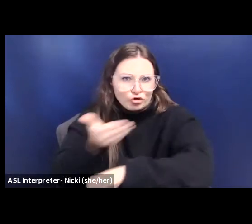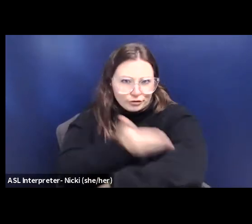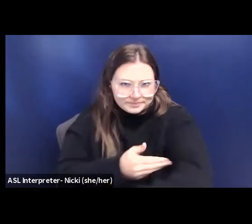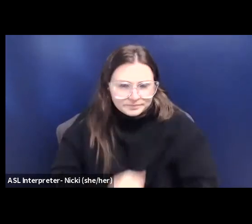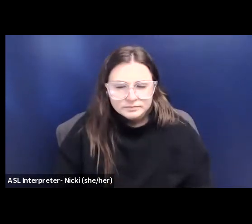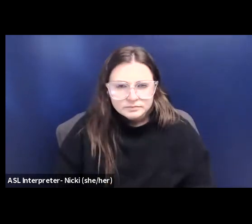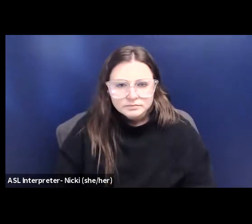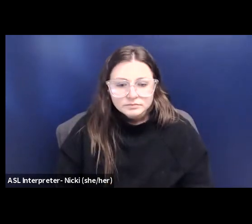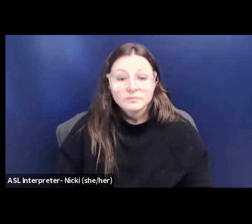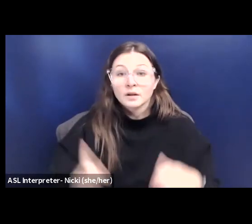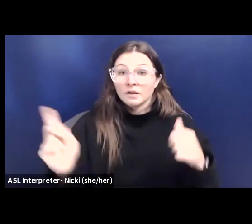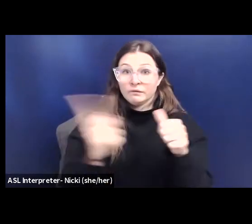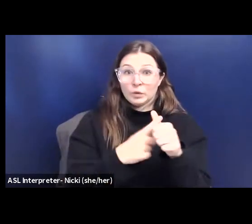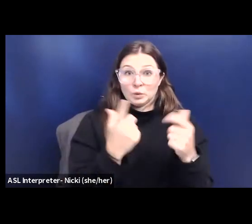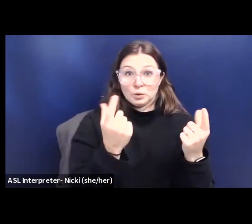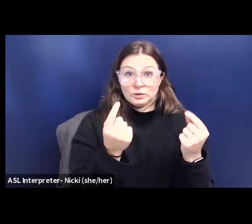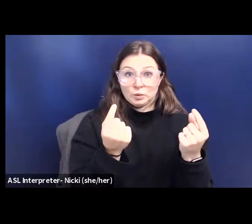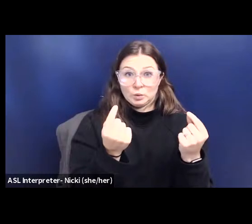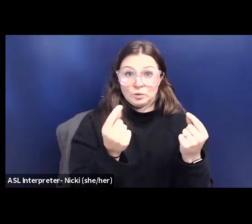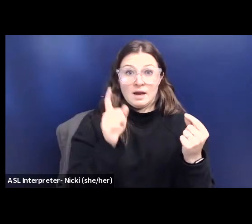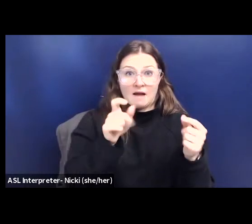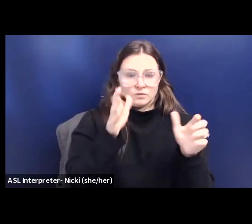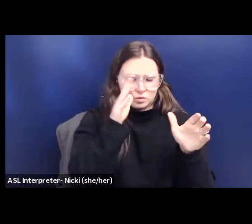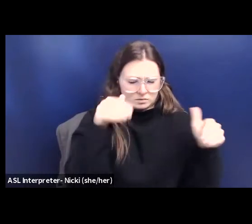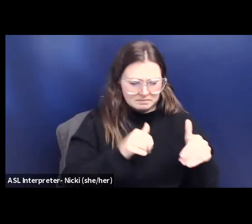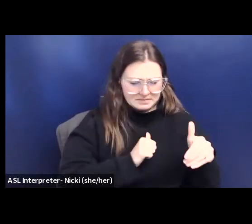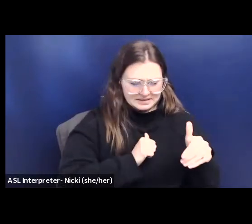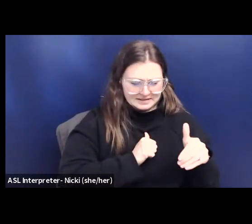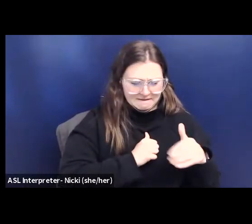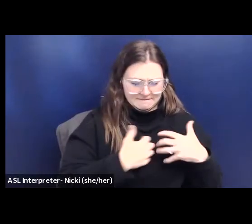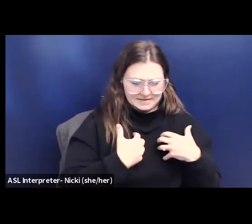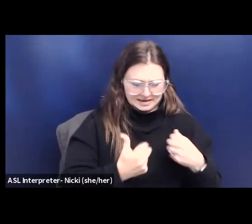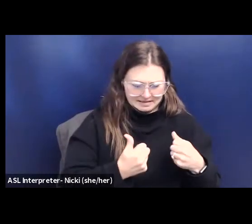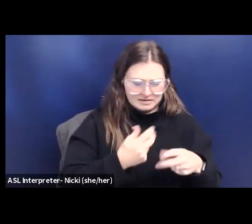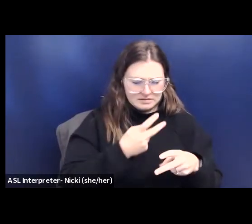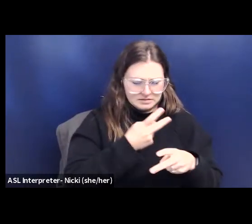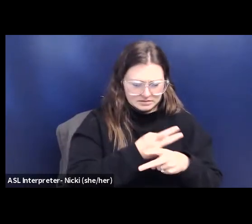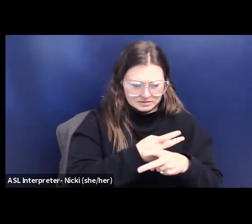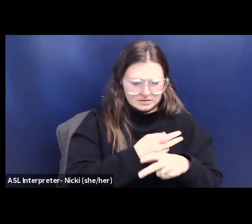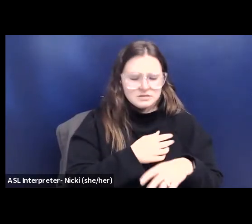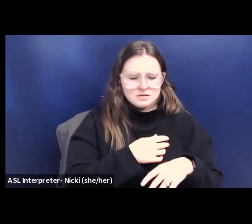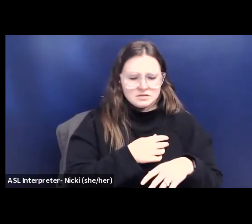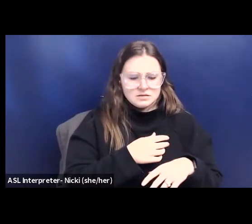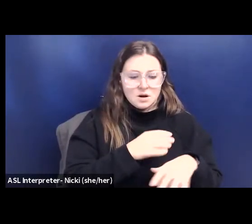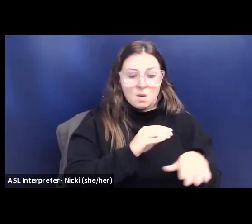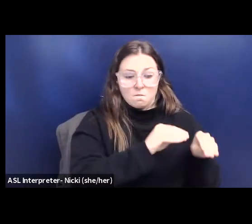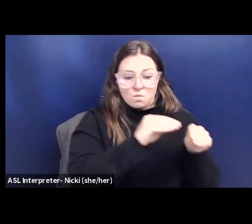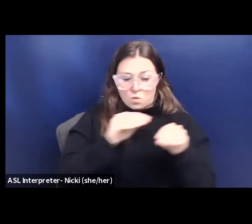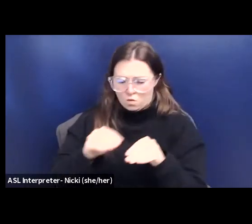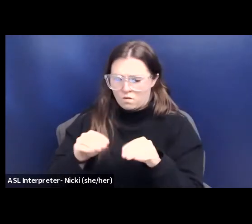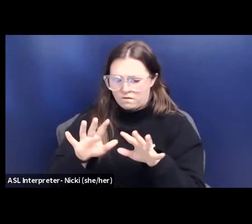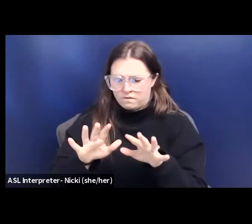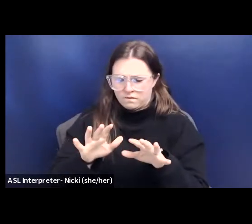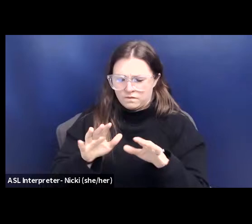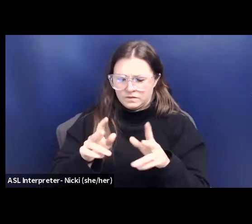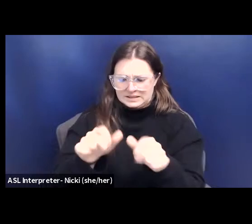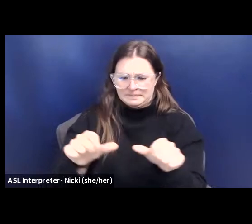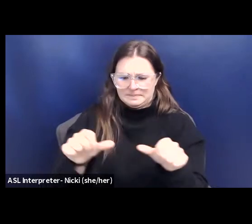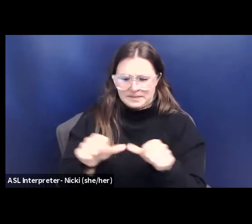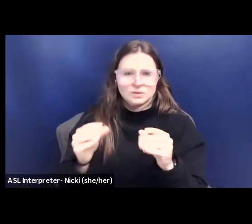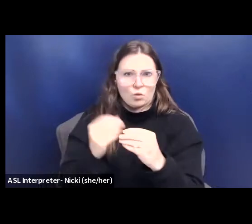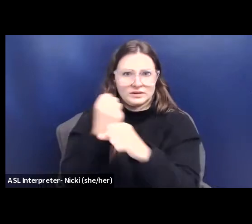right? Move towards safety. And sometimes that's impossible to do, right? Because for instance, if you're talking about the